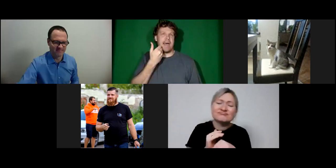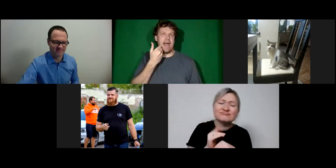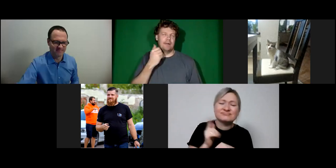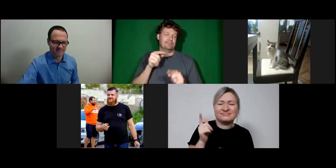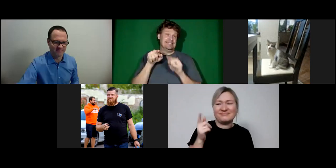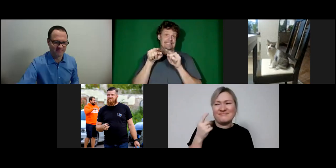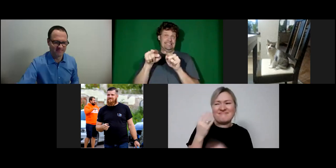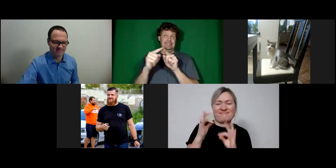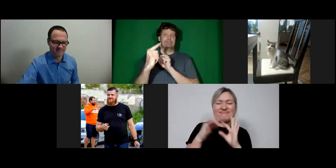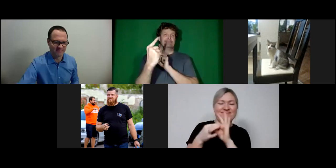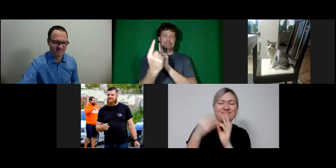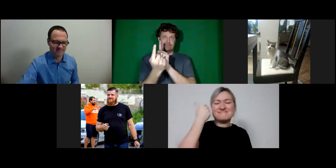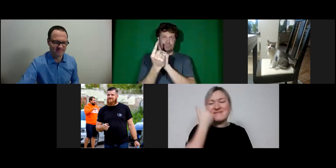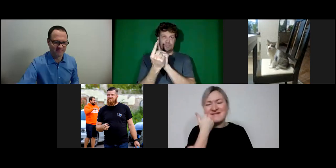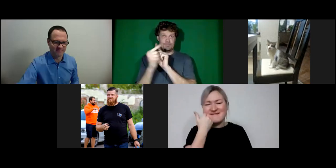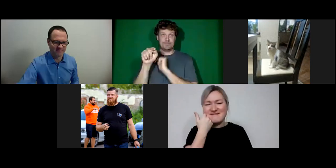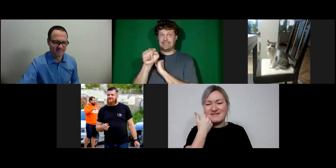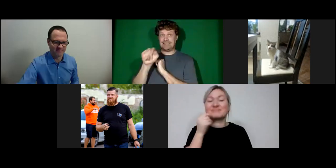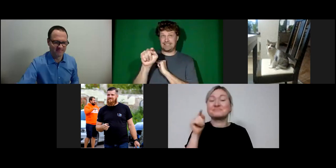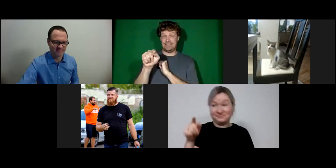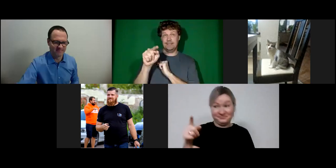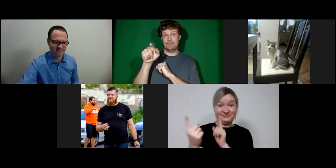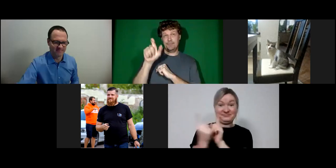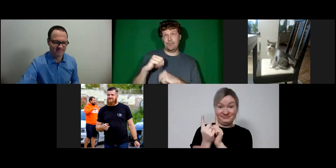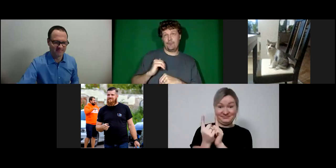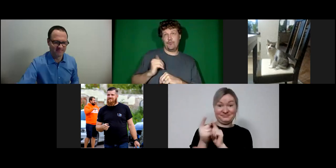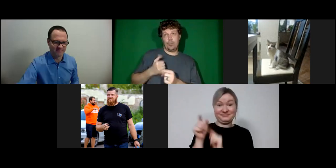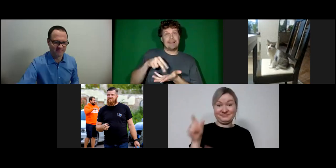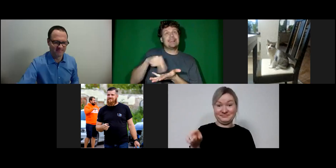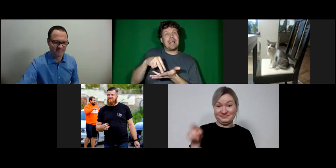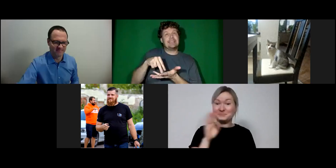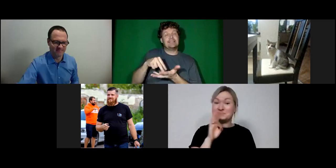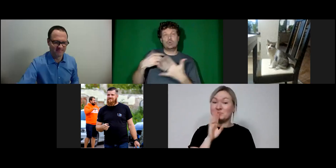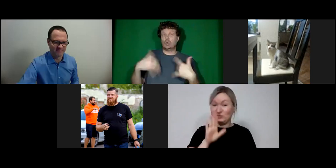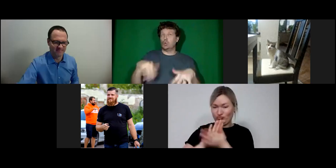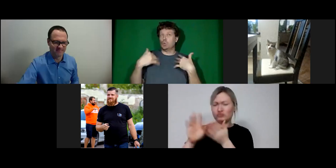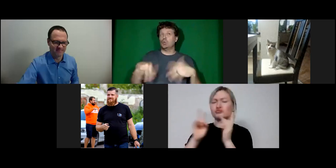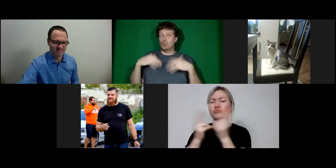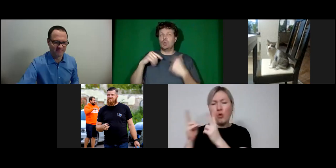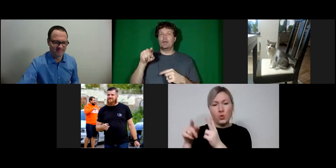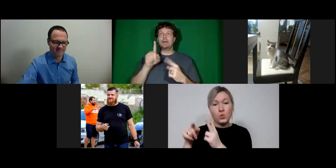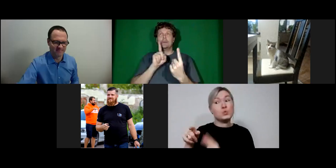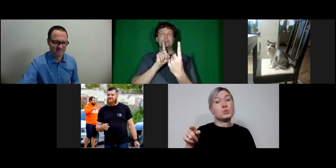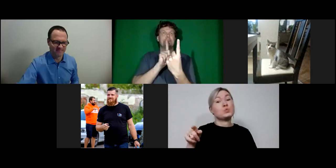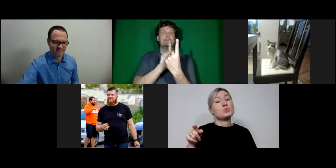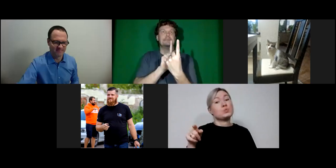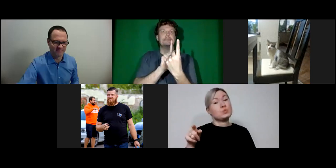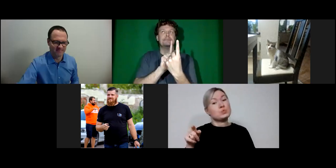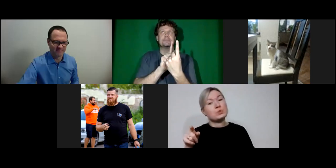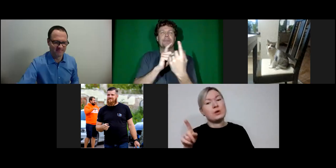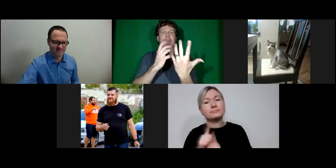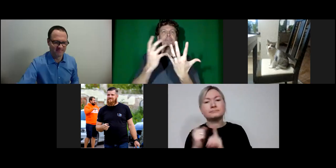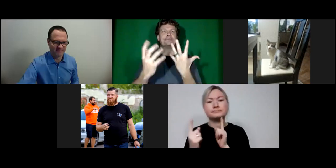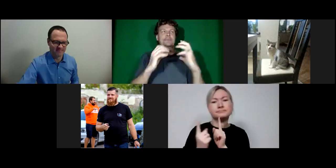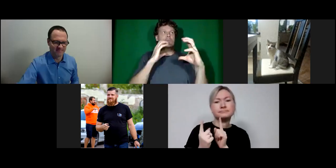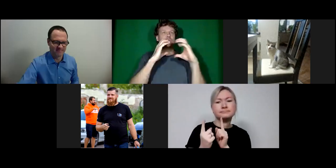very non-aggressive, so I gave her this sign name. So my dance partner, Maya, was a very